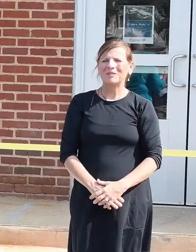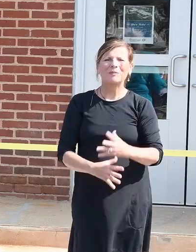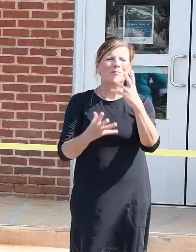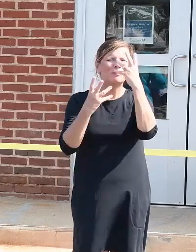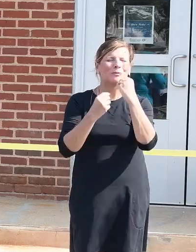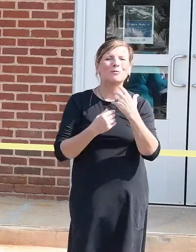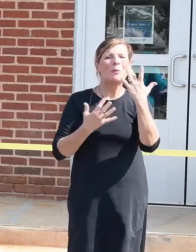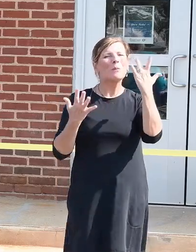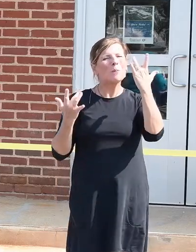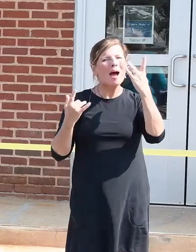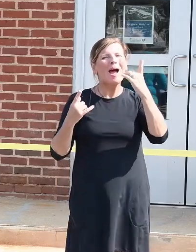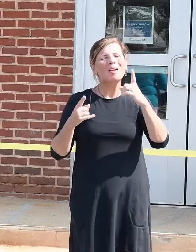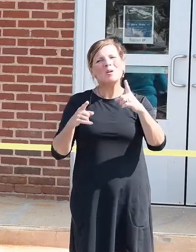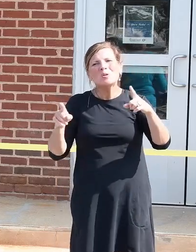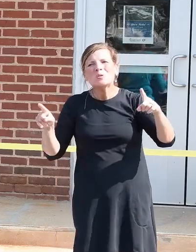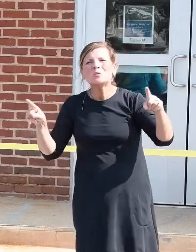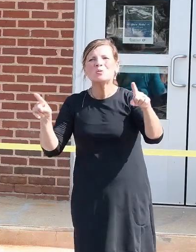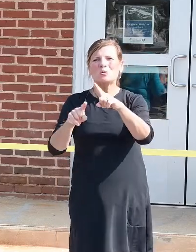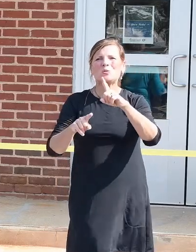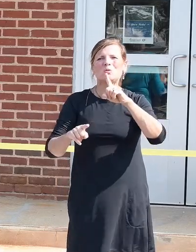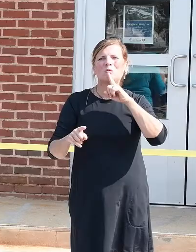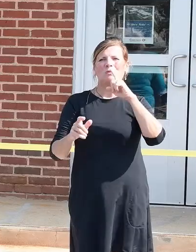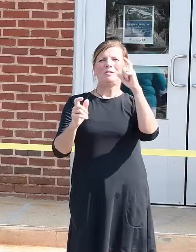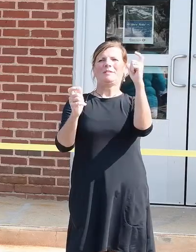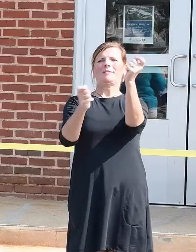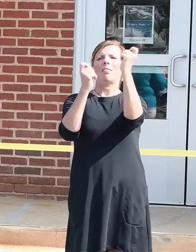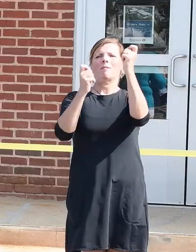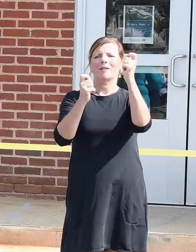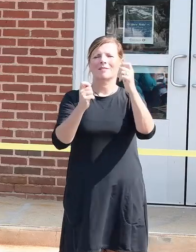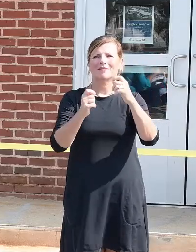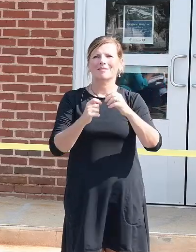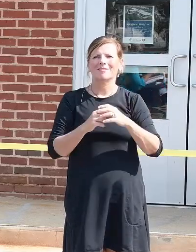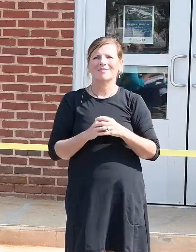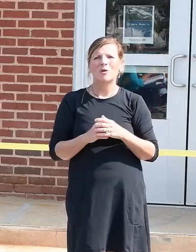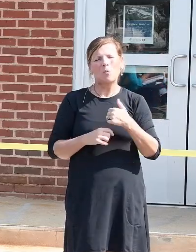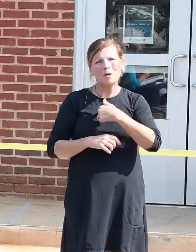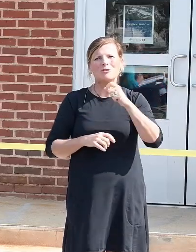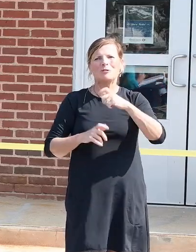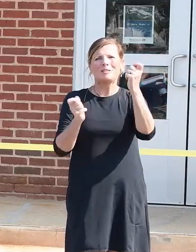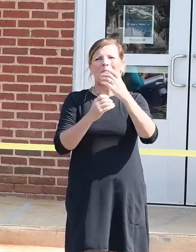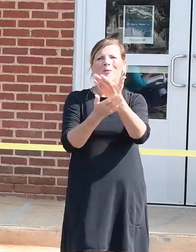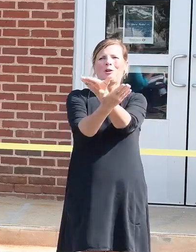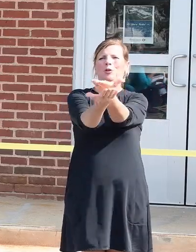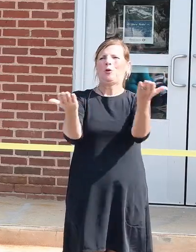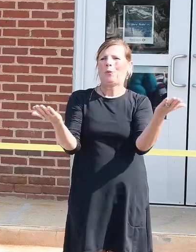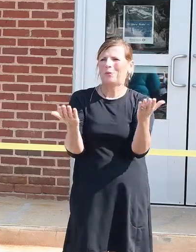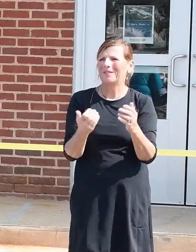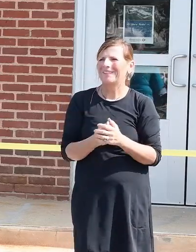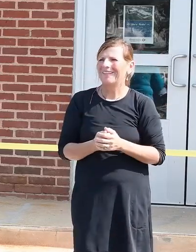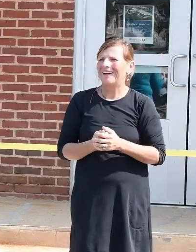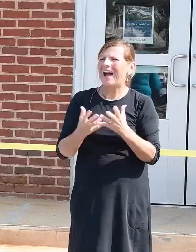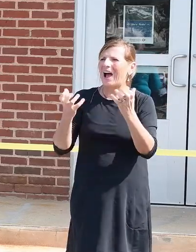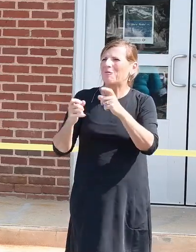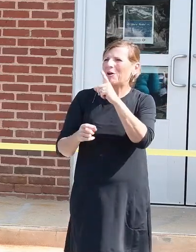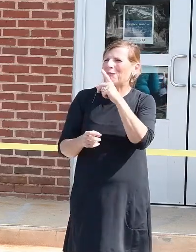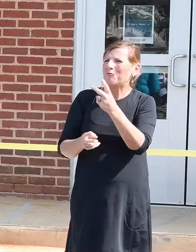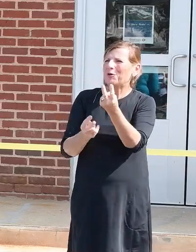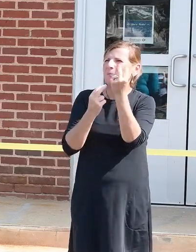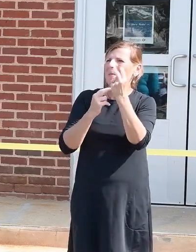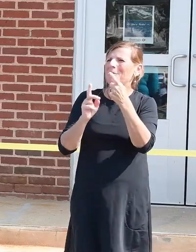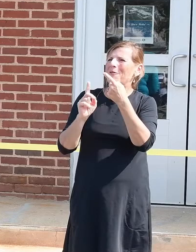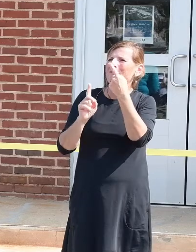Beautiful, because you are the ones who should be celebrated. So when I was getting ready to do this, I said, I want to get a real memory from one of